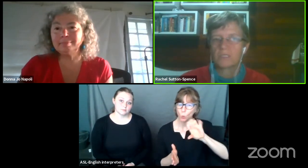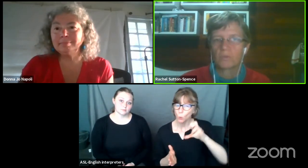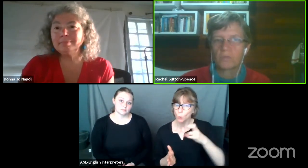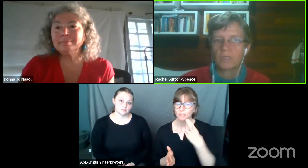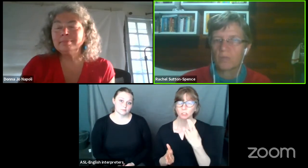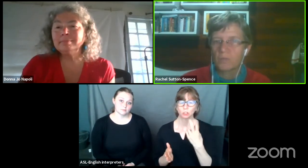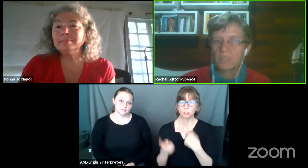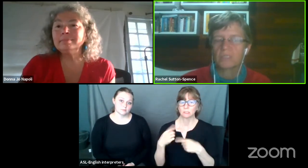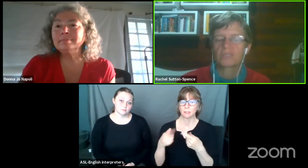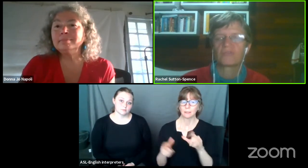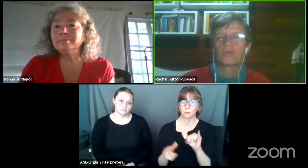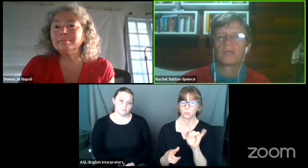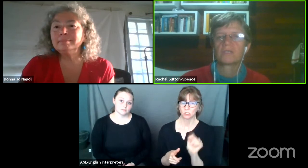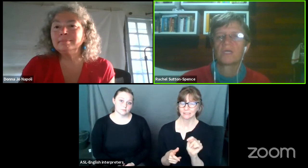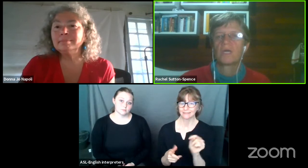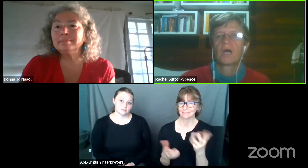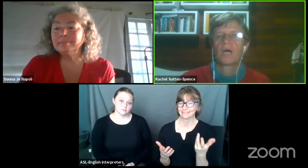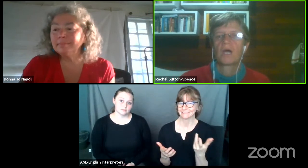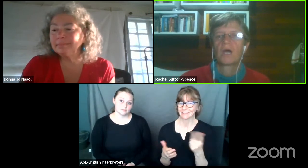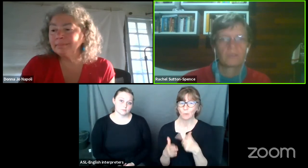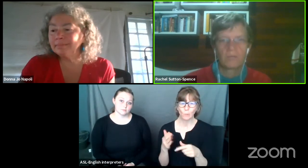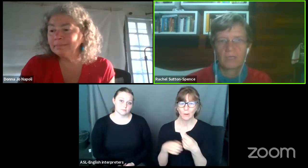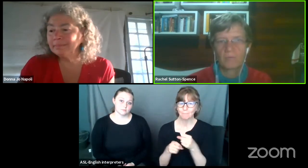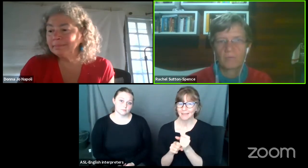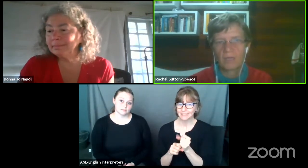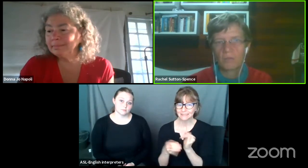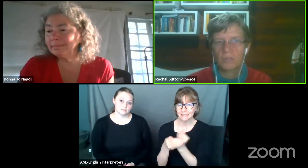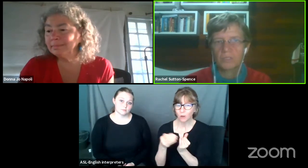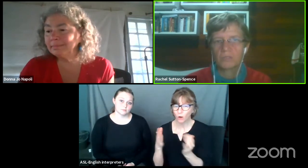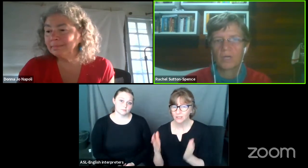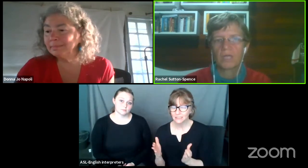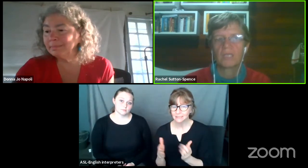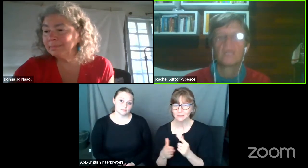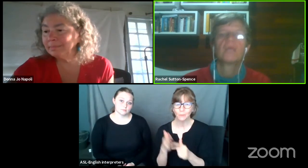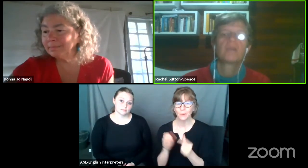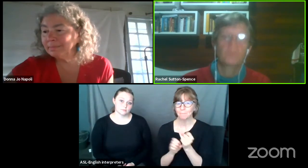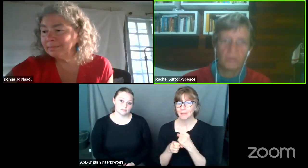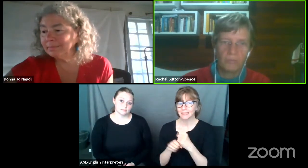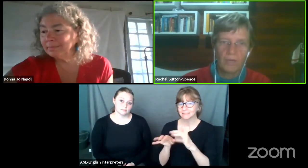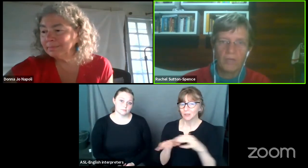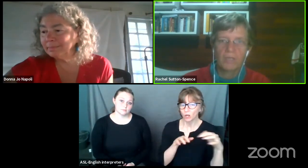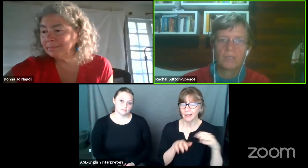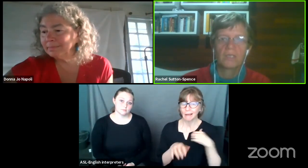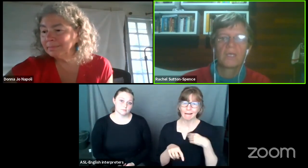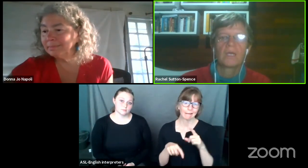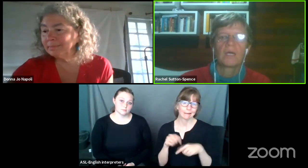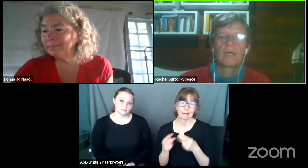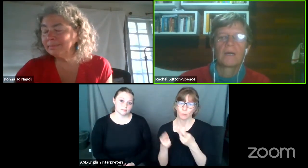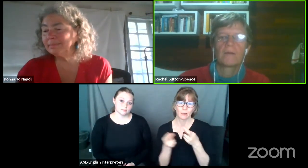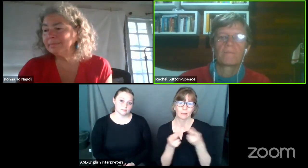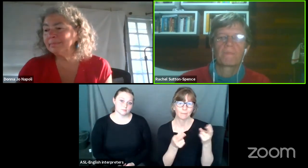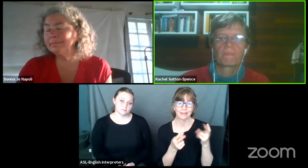makes the audience for it. I can't recommend that one too highly. They're both American.